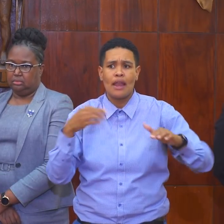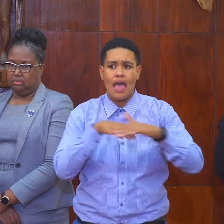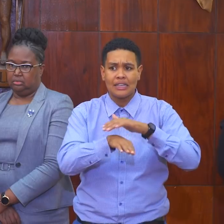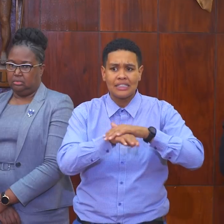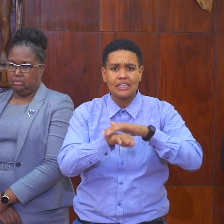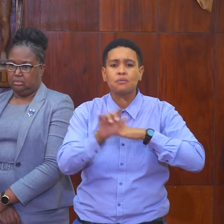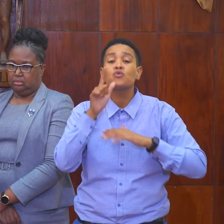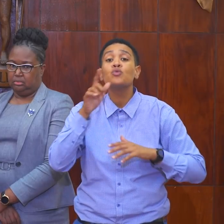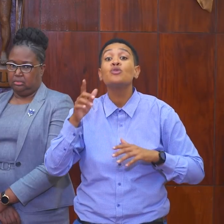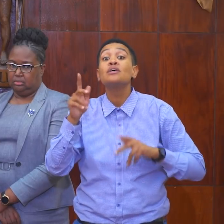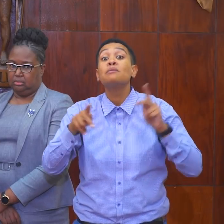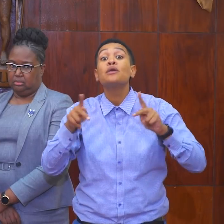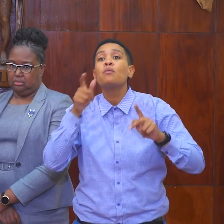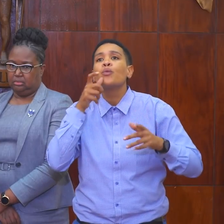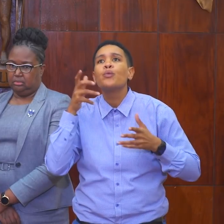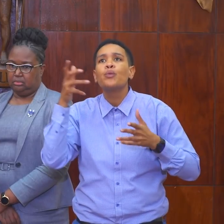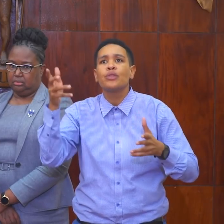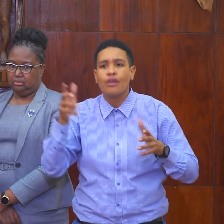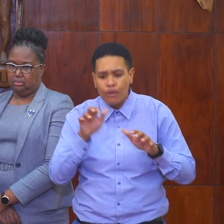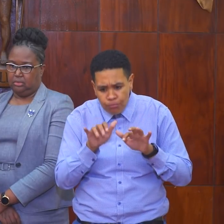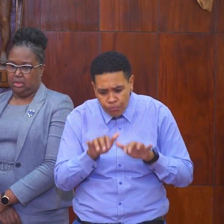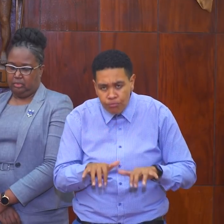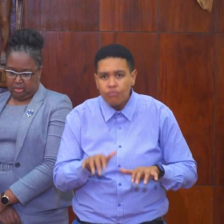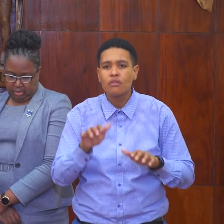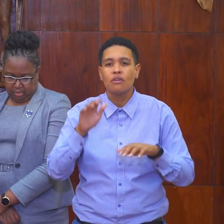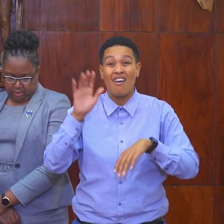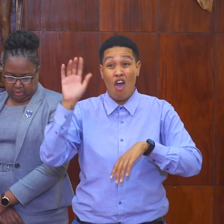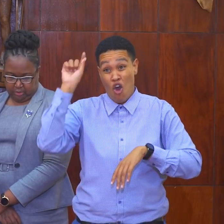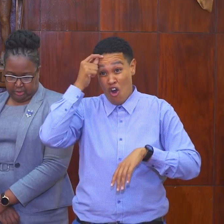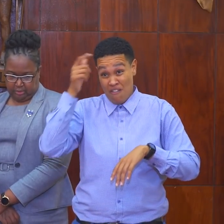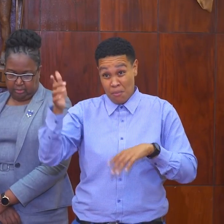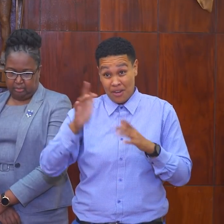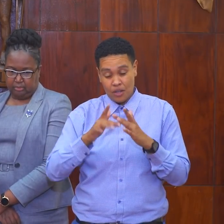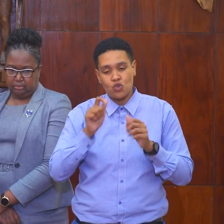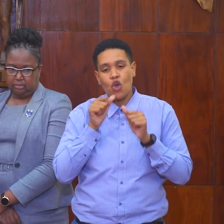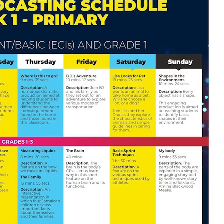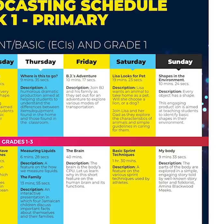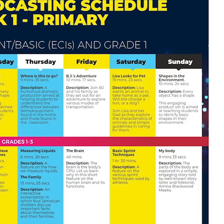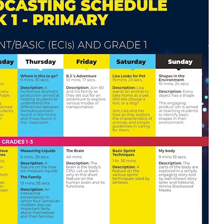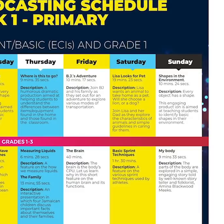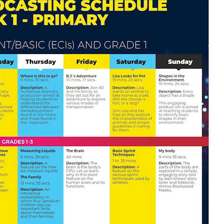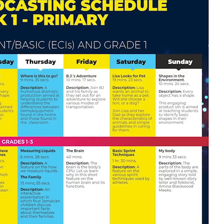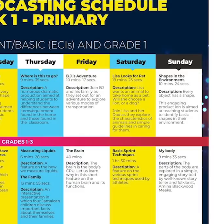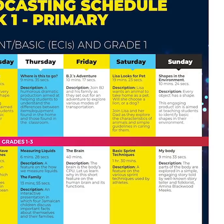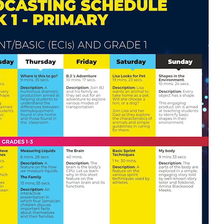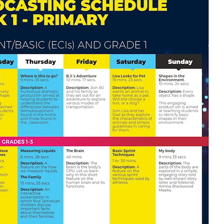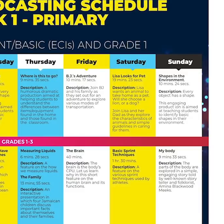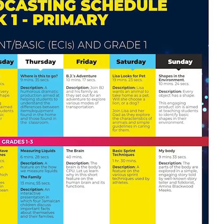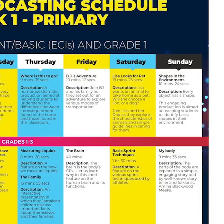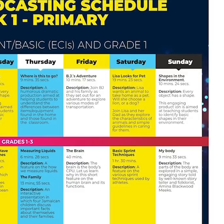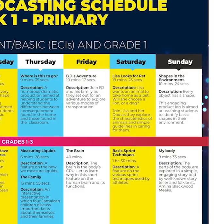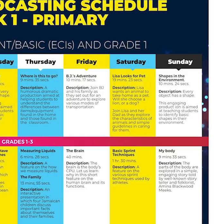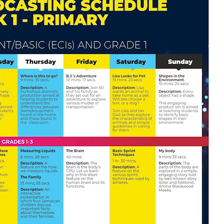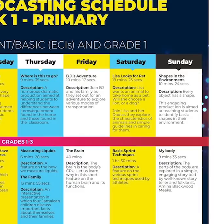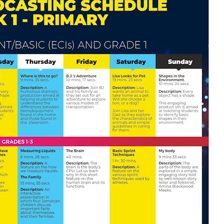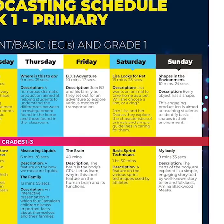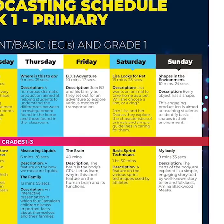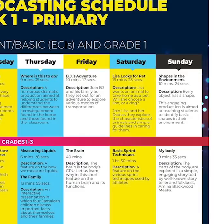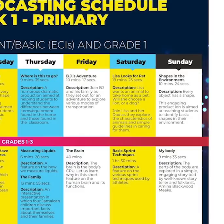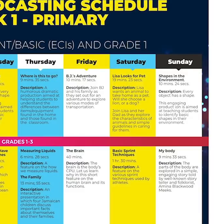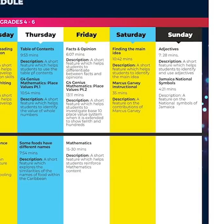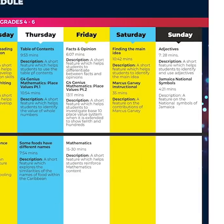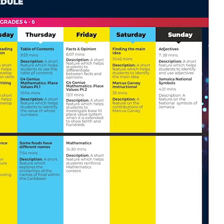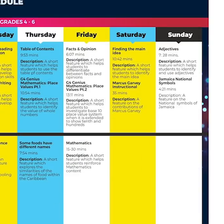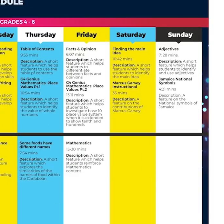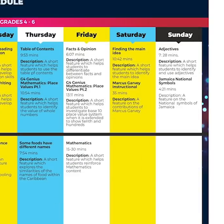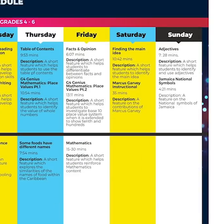accessible to persons on our platform so that they can continue with their education. The ministry is also in partnership with the Public